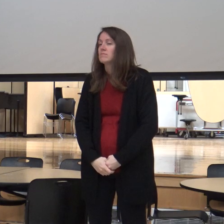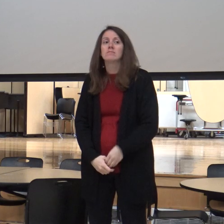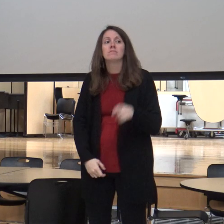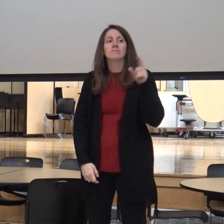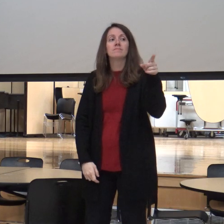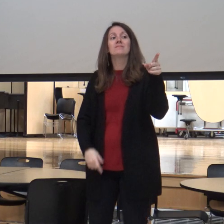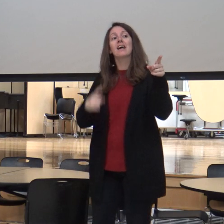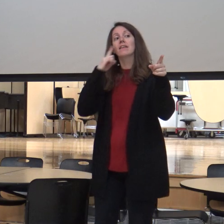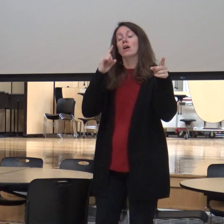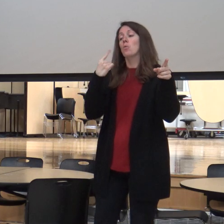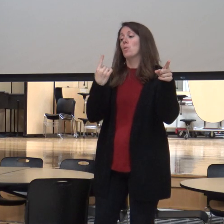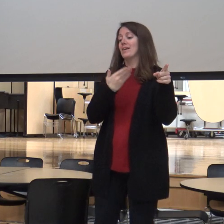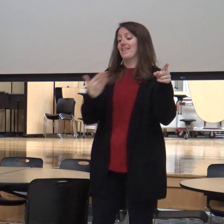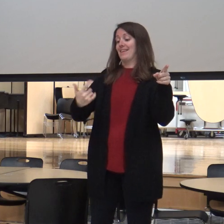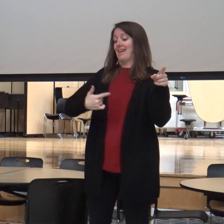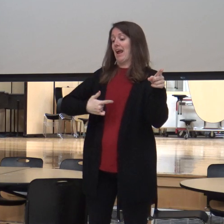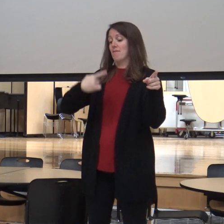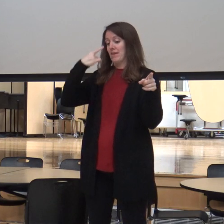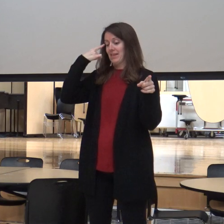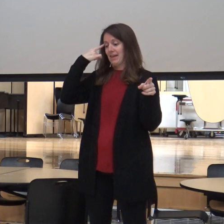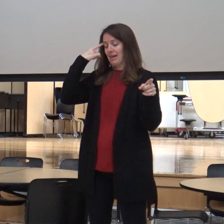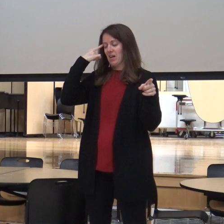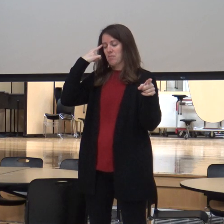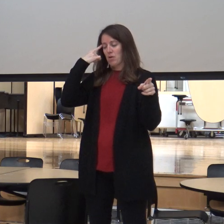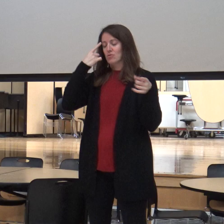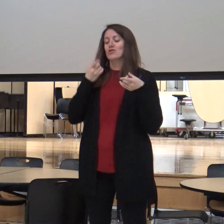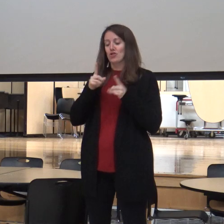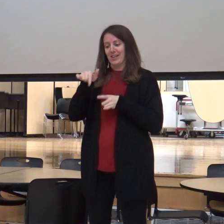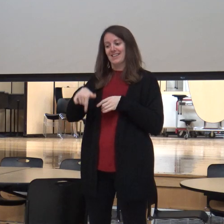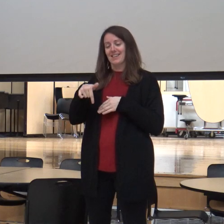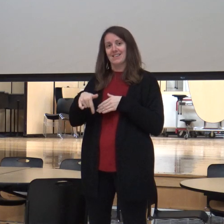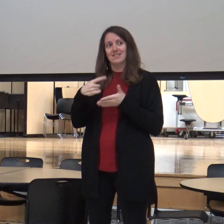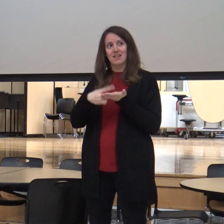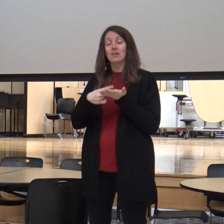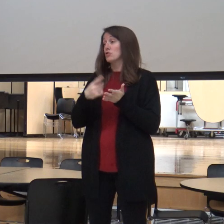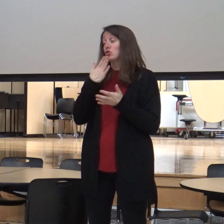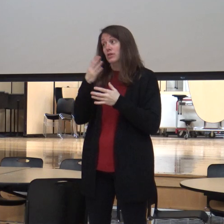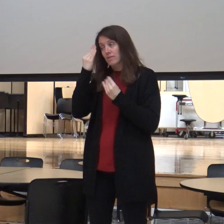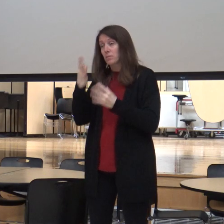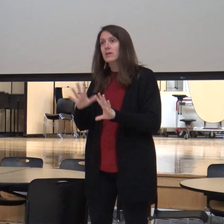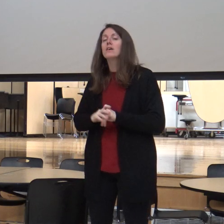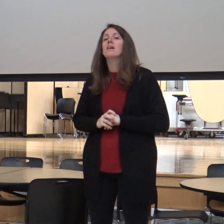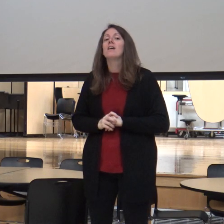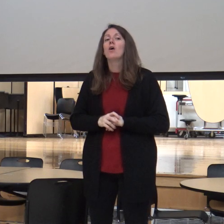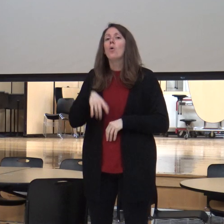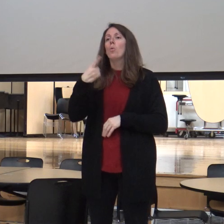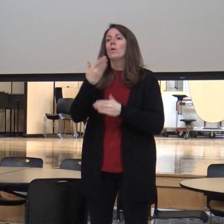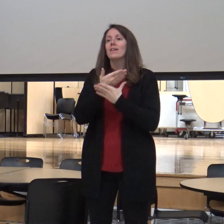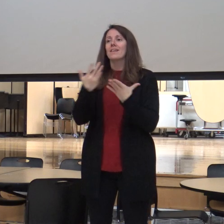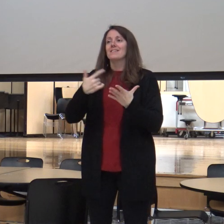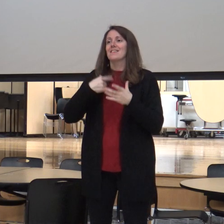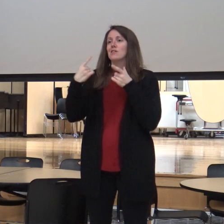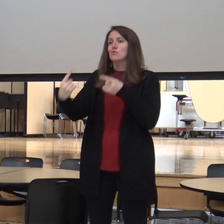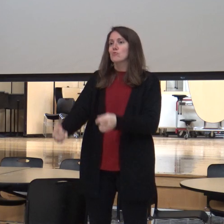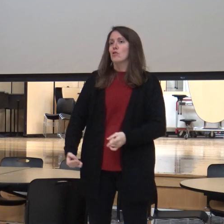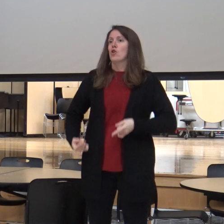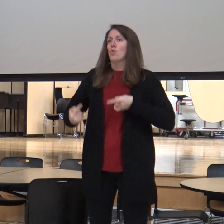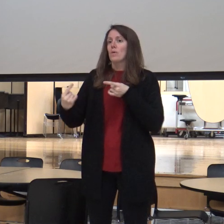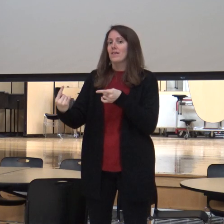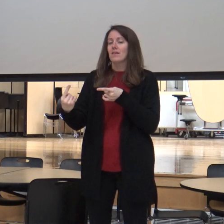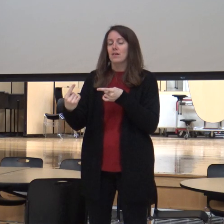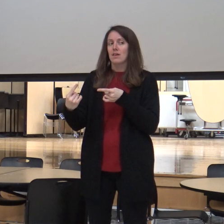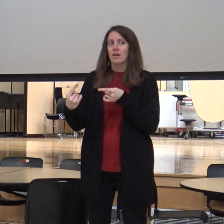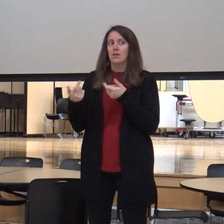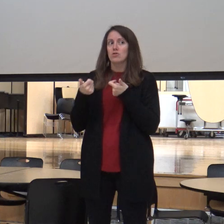yeah. I think one of the things that I've been thinking about as you have been talking, this is all really good information. One of the things that I've struggled with is trying